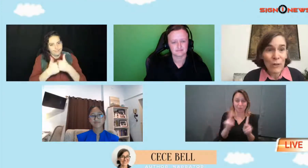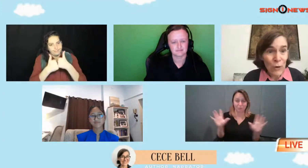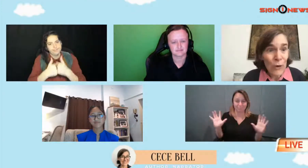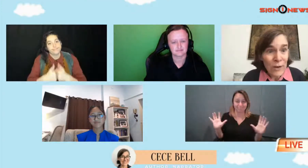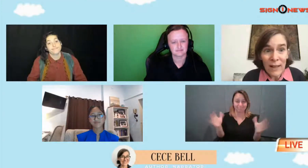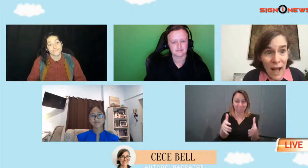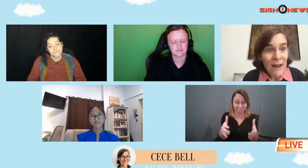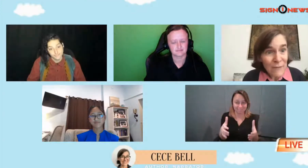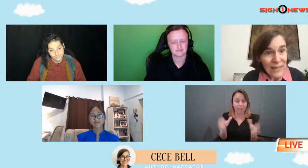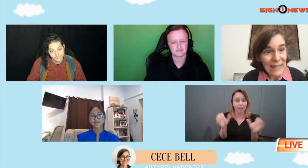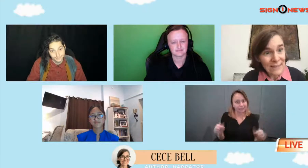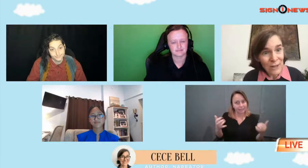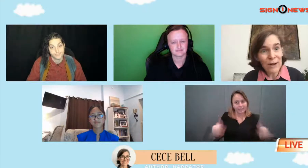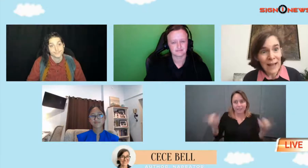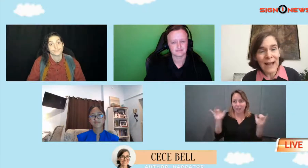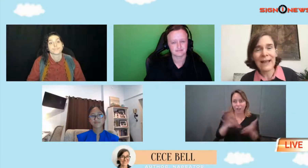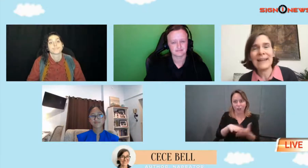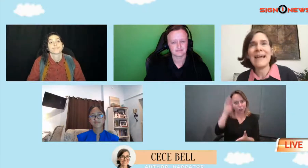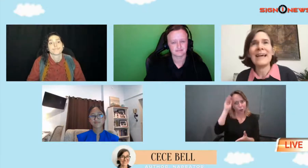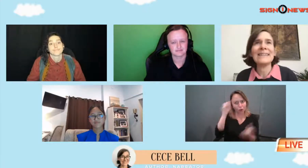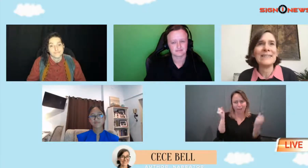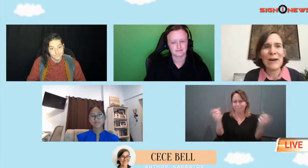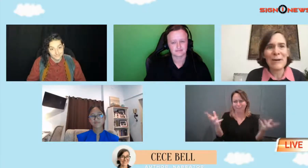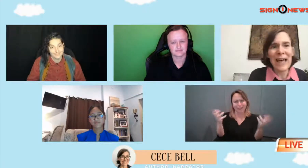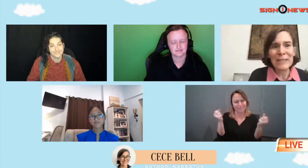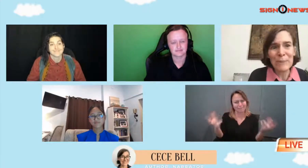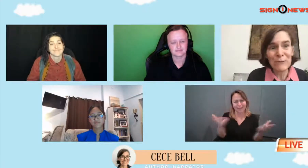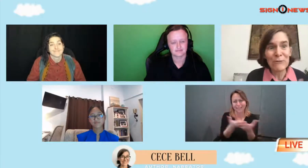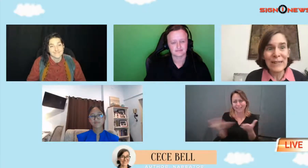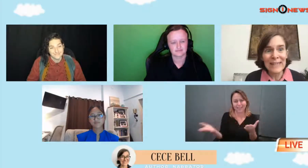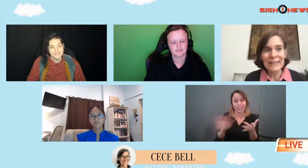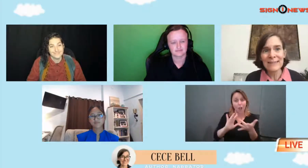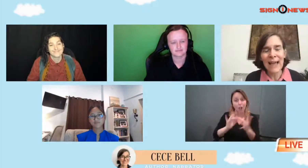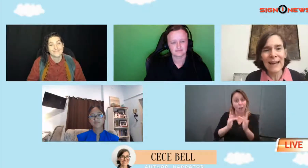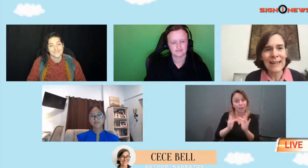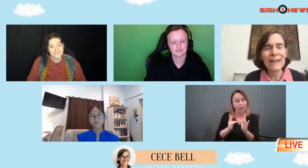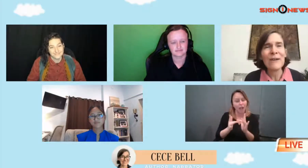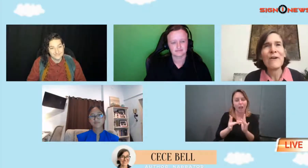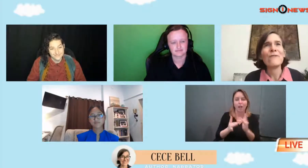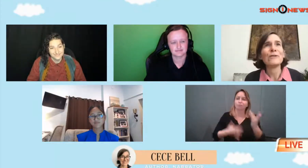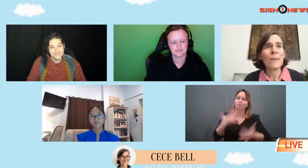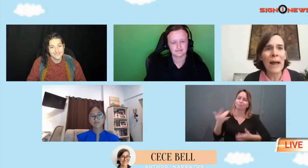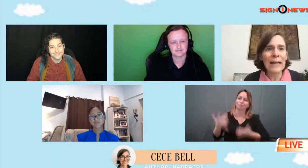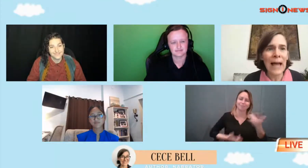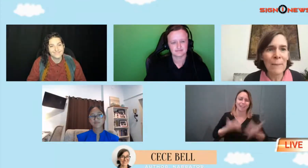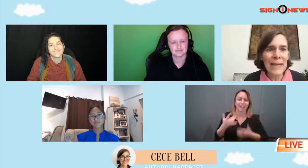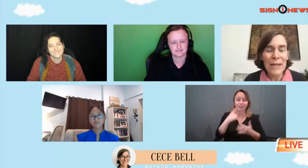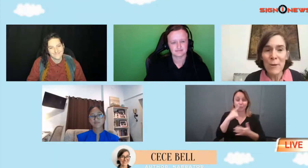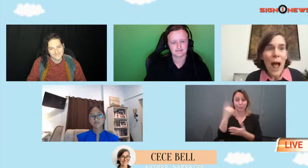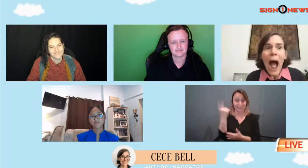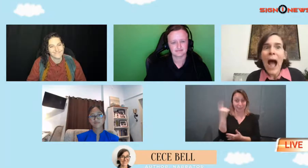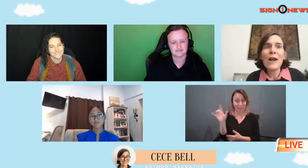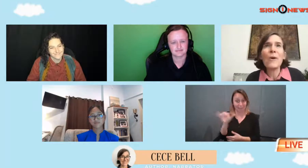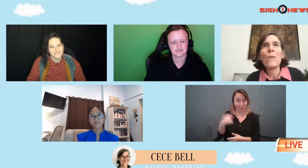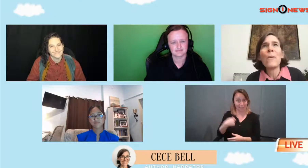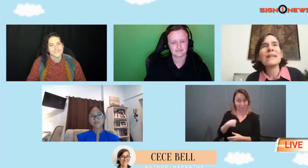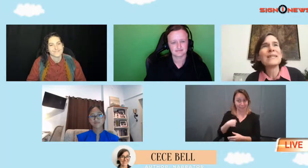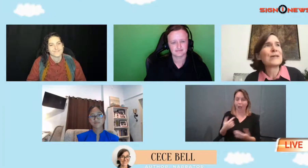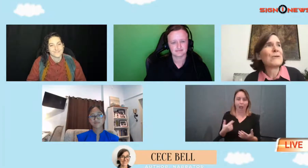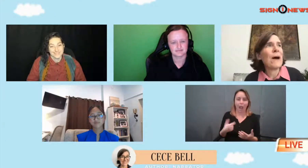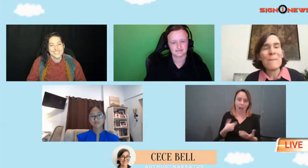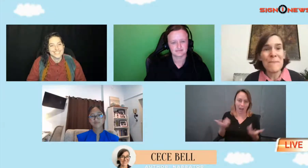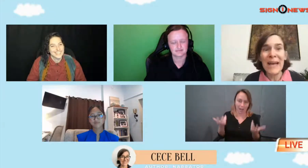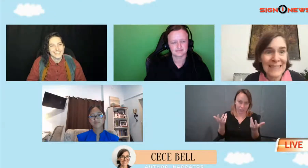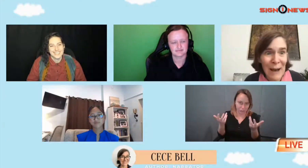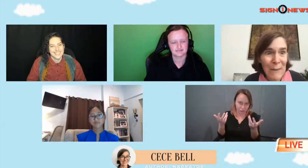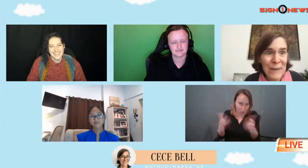still learn a lot of things online. And so that's been really exciting for somebody like me who I don't want